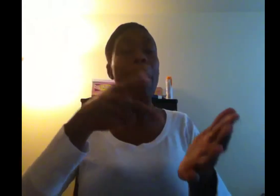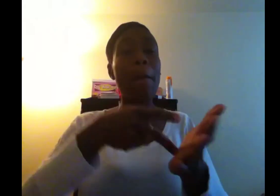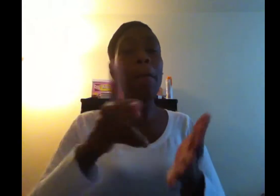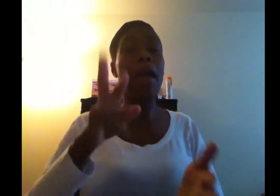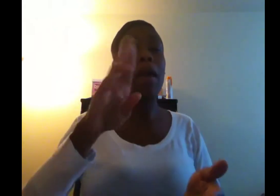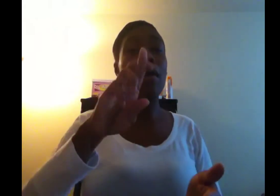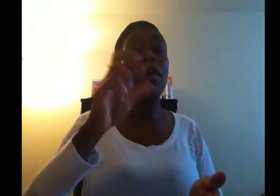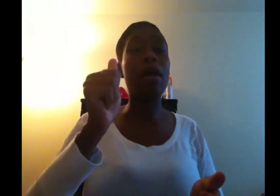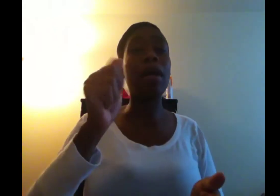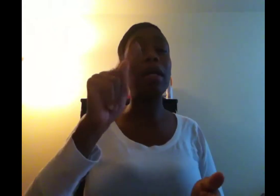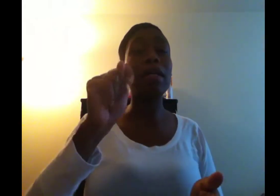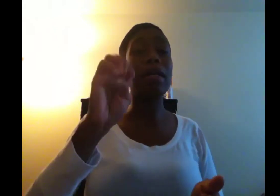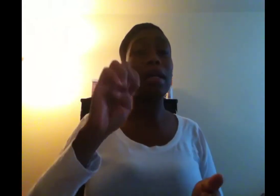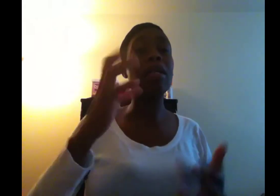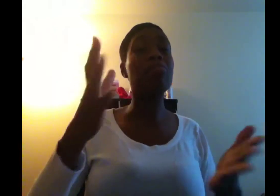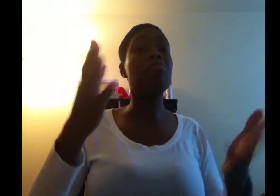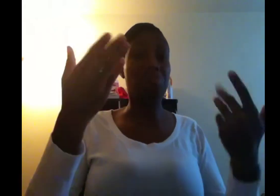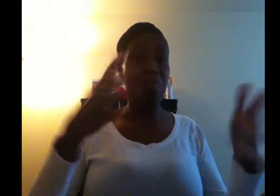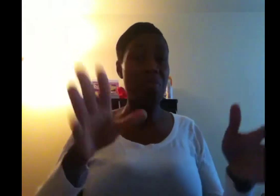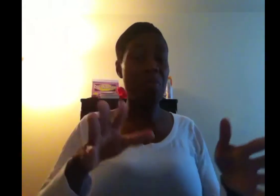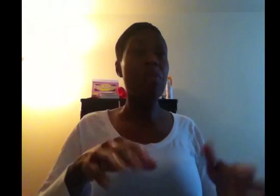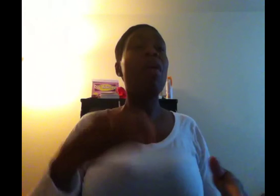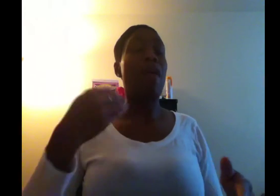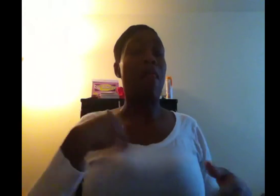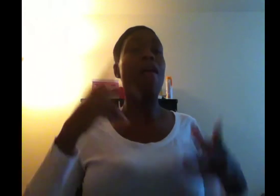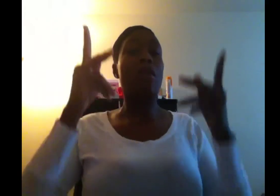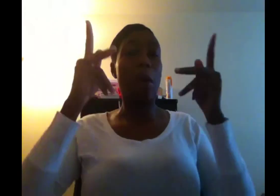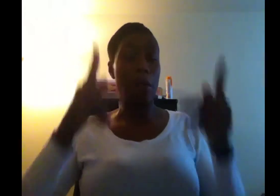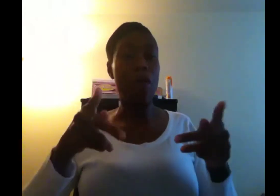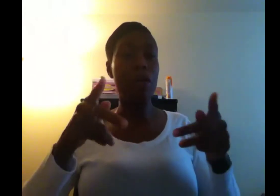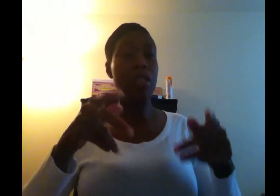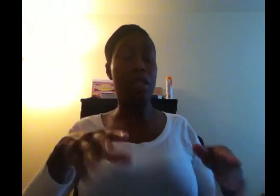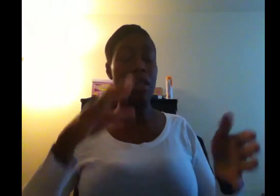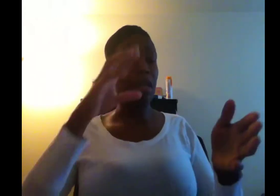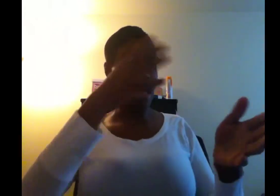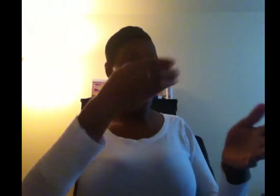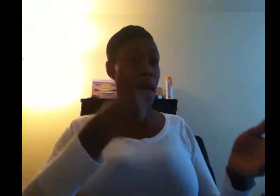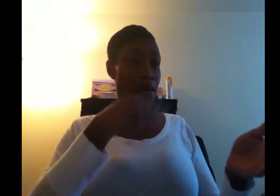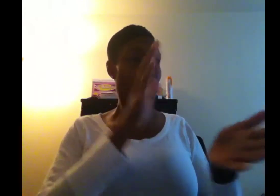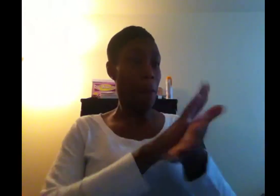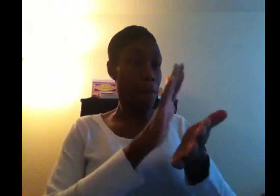them apart, put them into an envelope, it's distributed to everybody, and happy hour hits and everyone's happy.